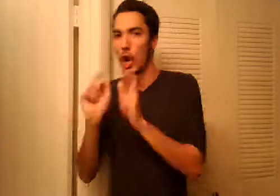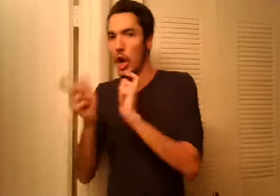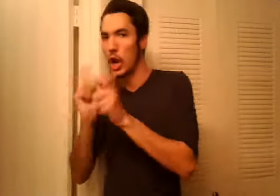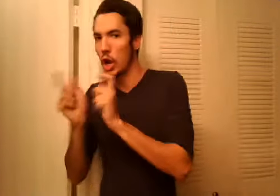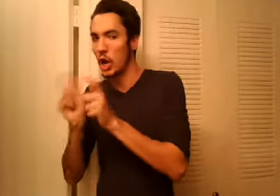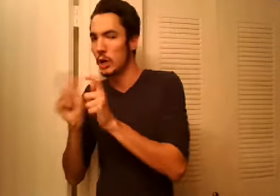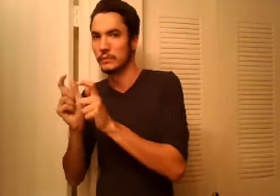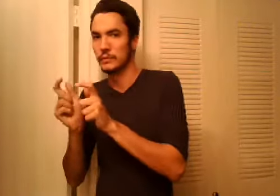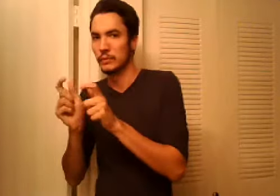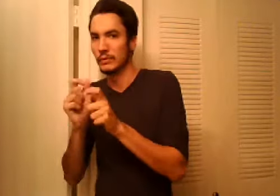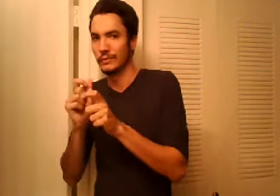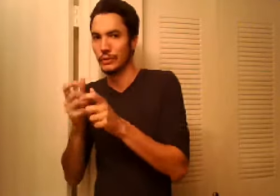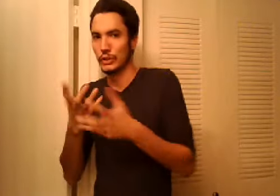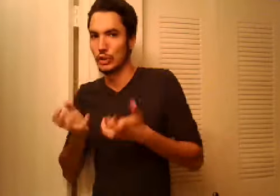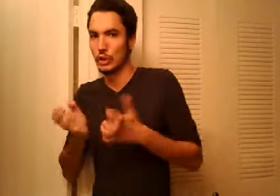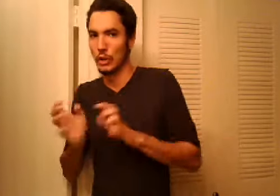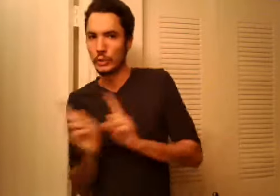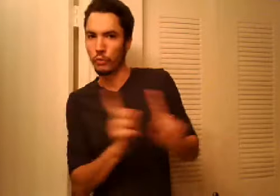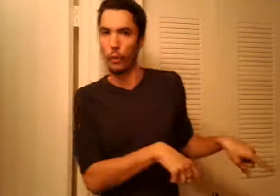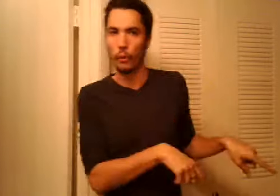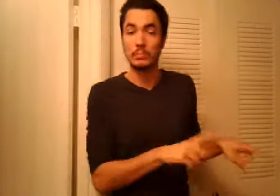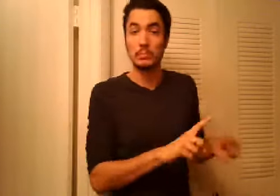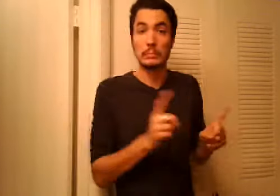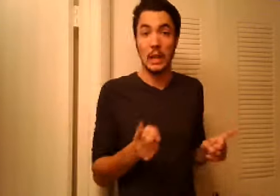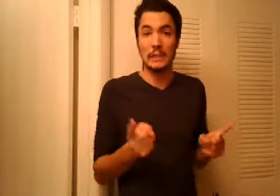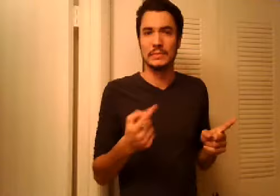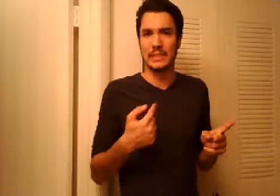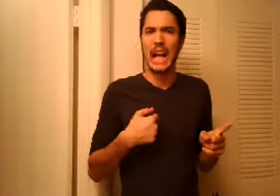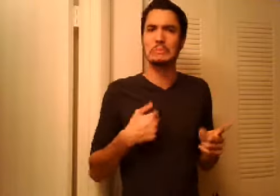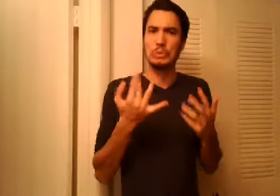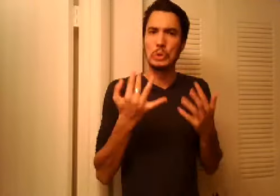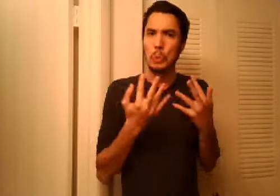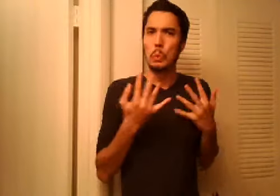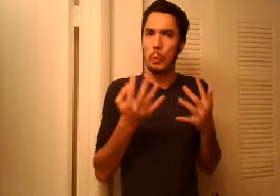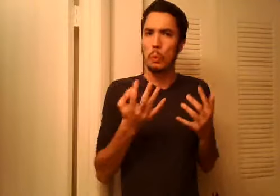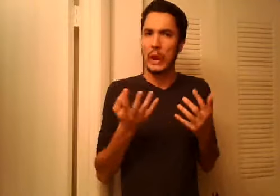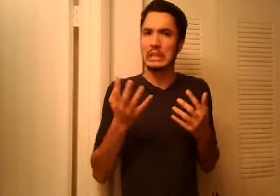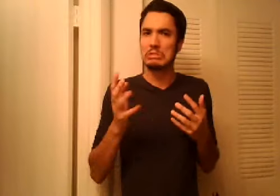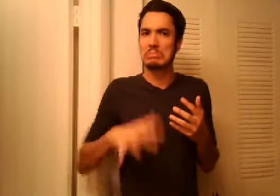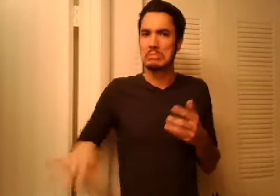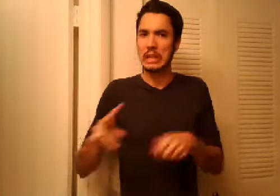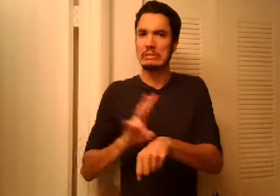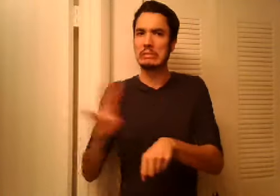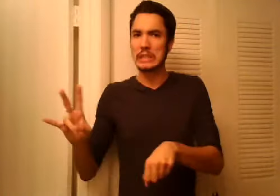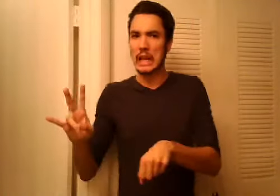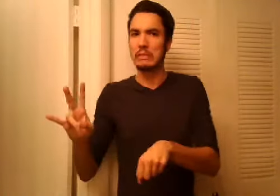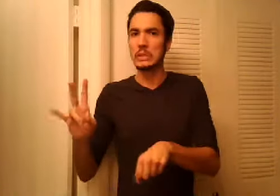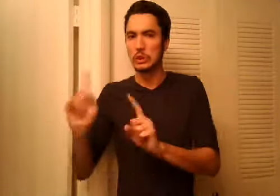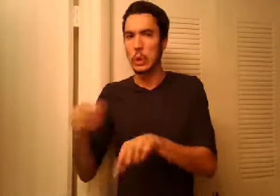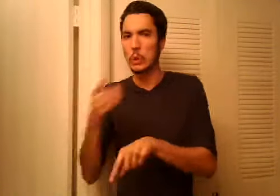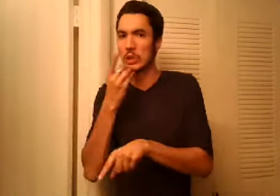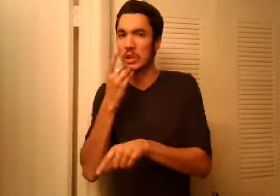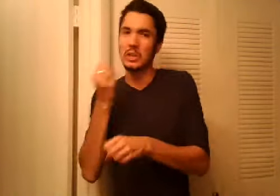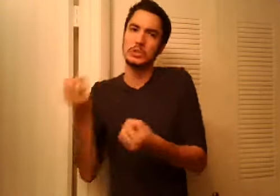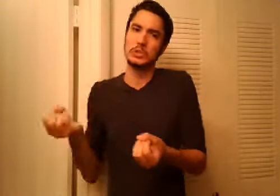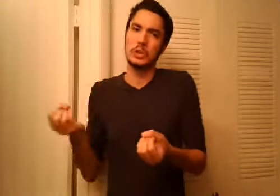But I was waiting to meet up with some other people at about 7 for dinner, and so I was like, hey, what the hell, I'm going to go to this session here at Texas